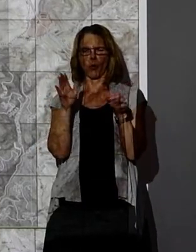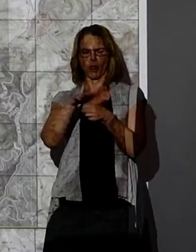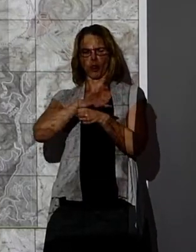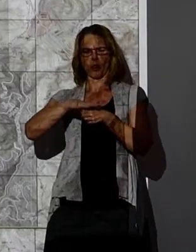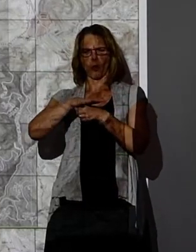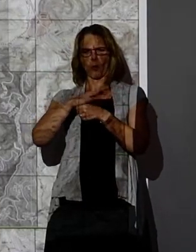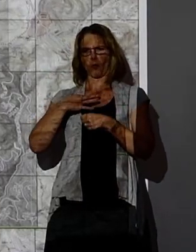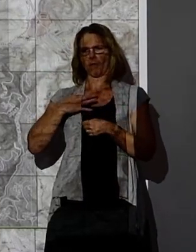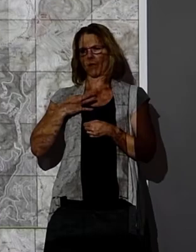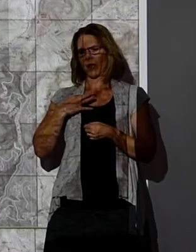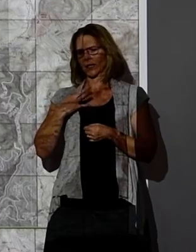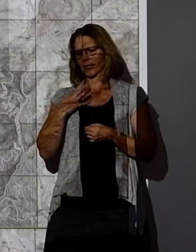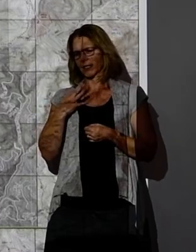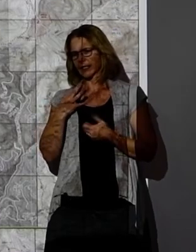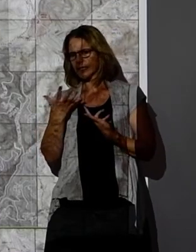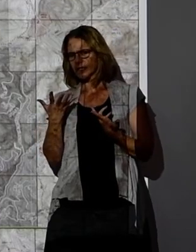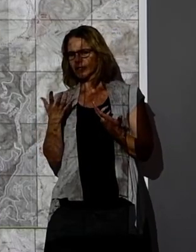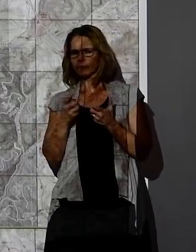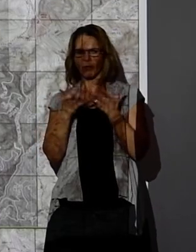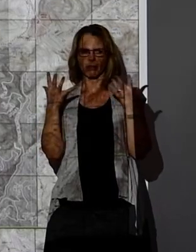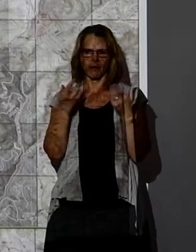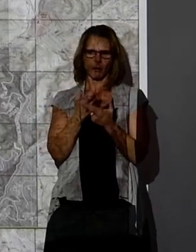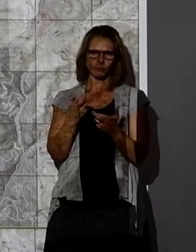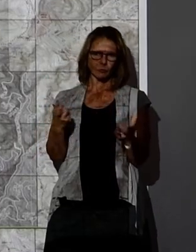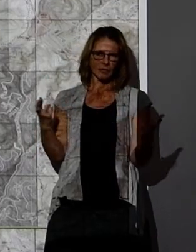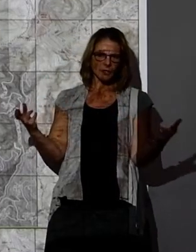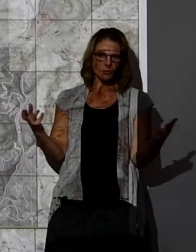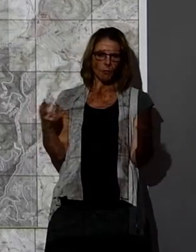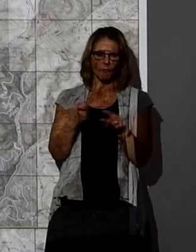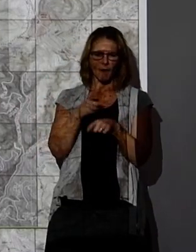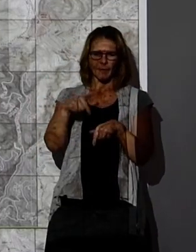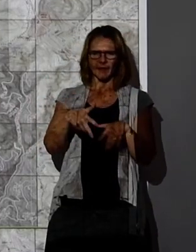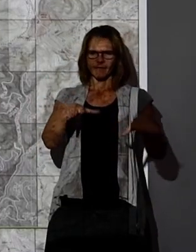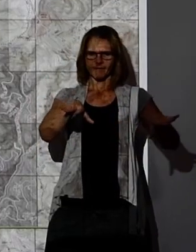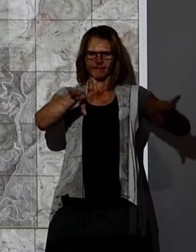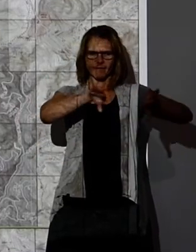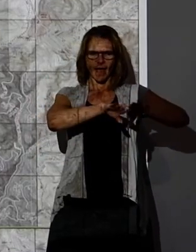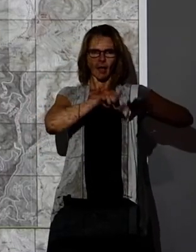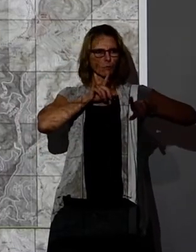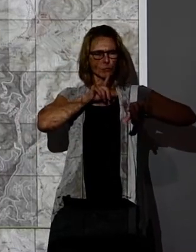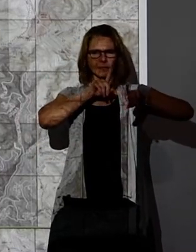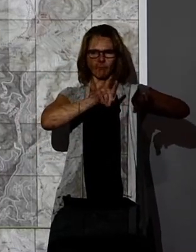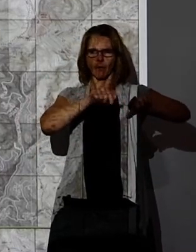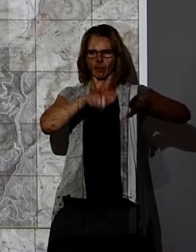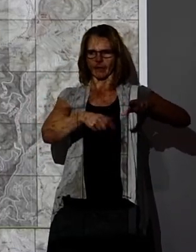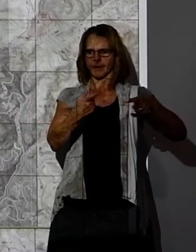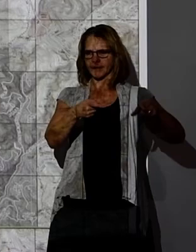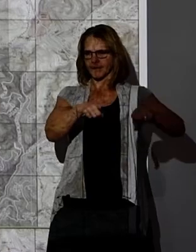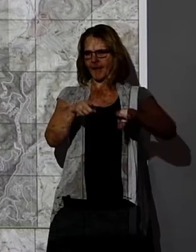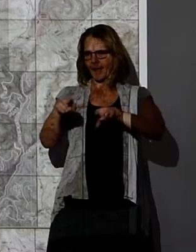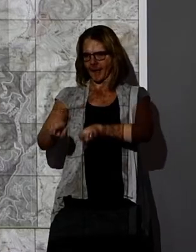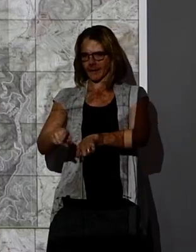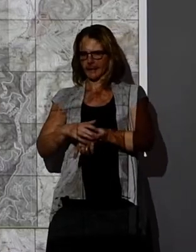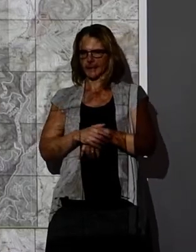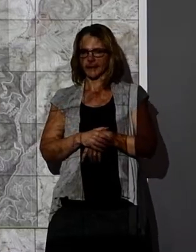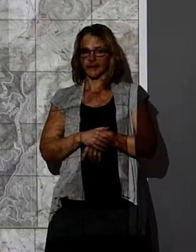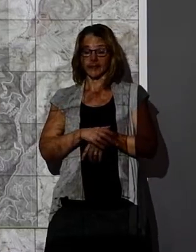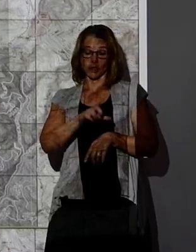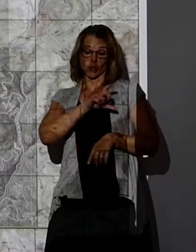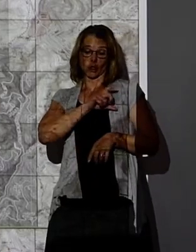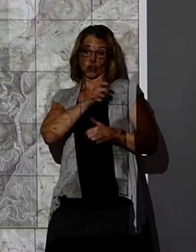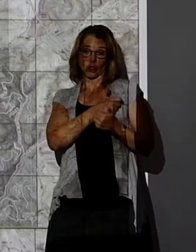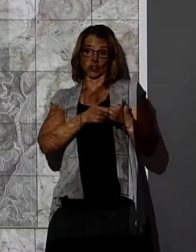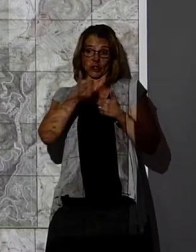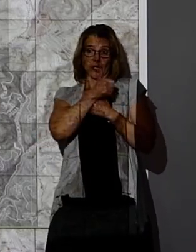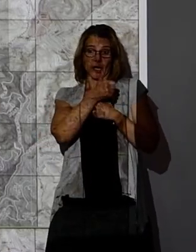volunteers, a lot of resources from this valley responded to this event, and the sheriff's office, etc.